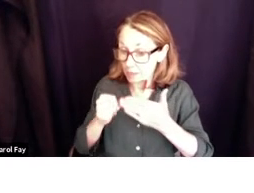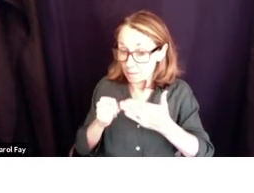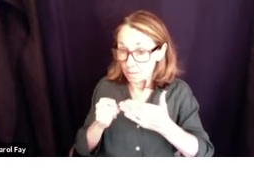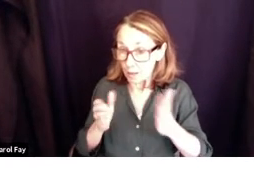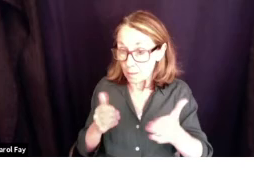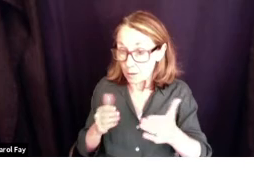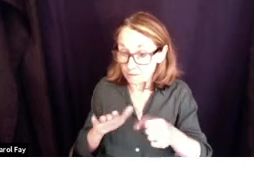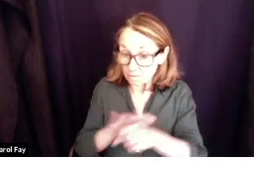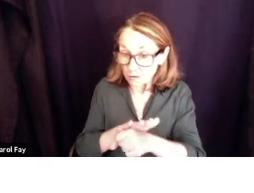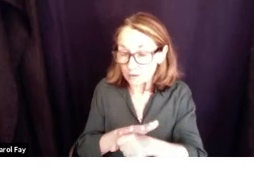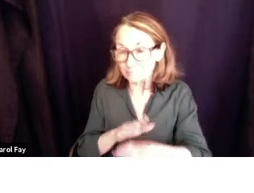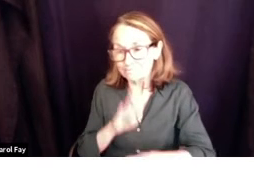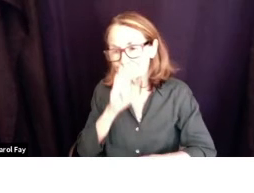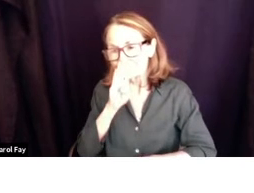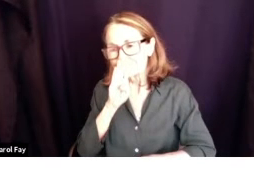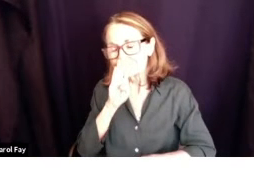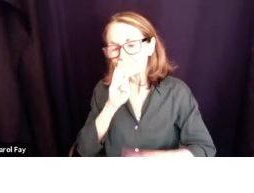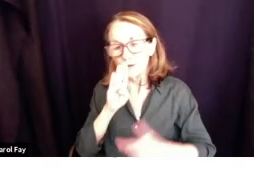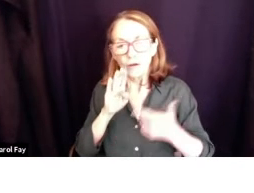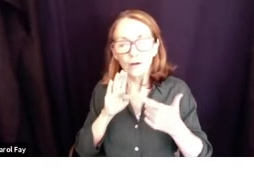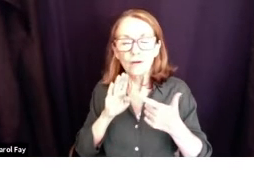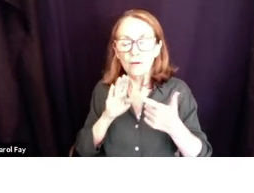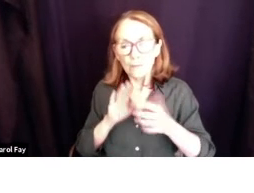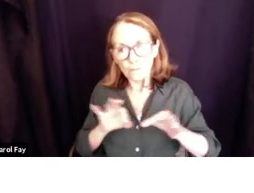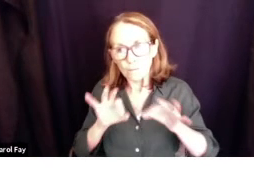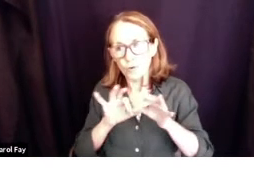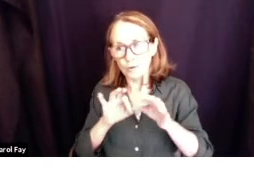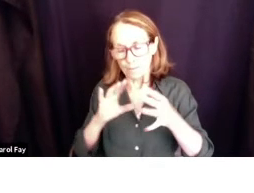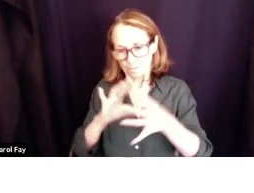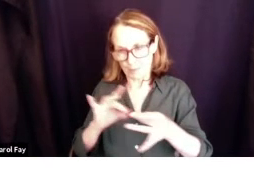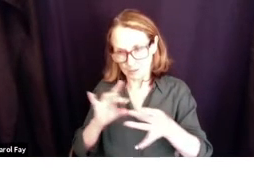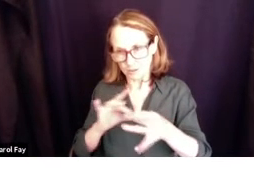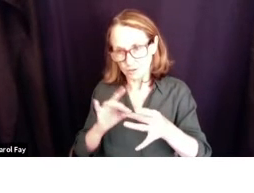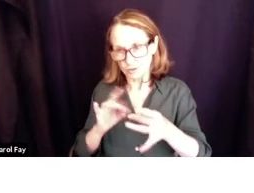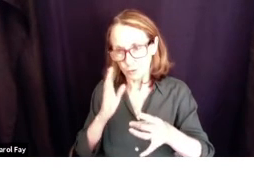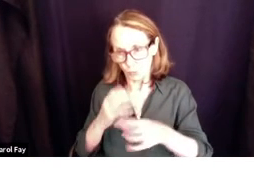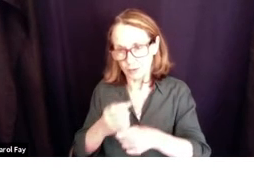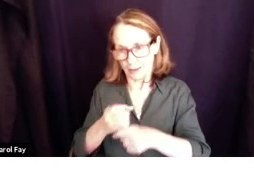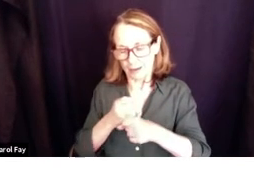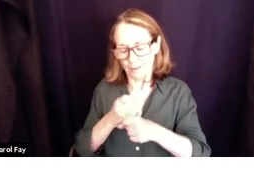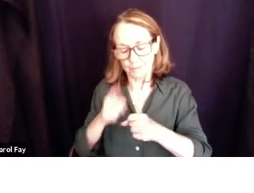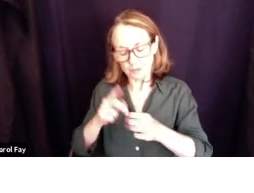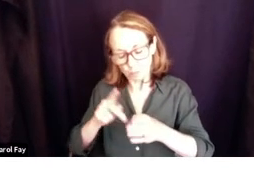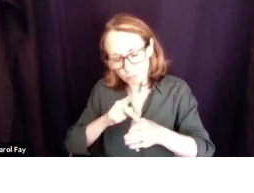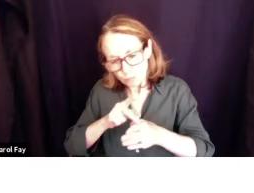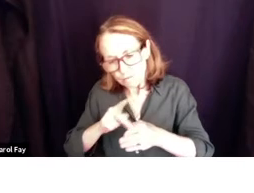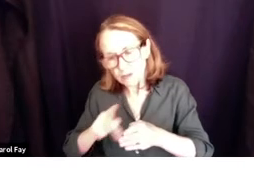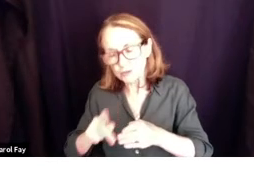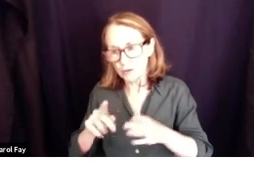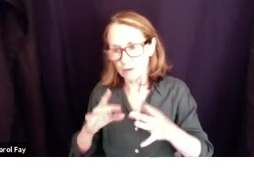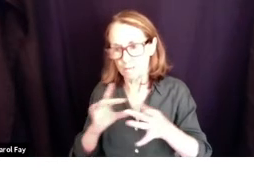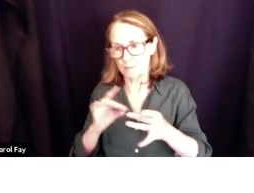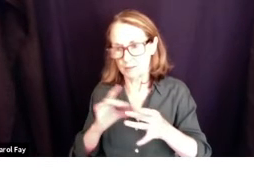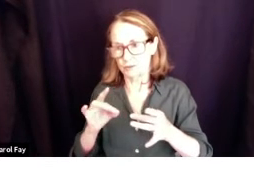number, that the mailbox is not full, or you want to make sure also if there's a voicemail, it accepts messages and that